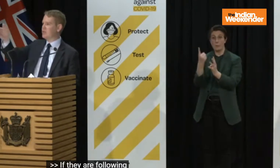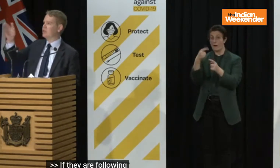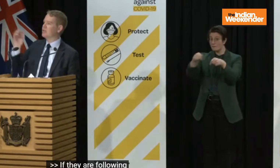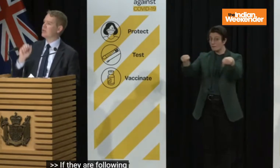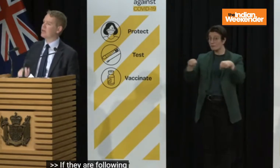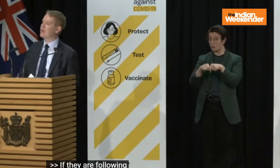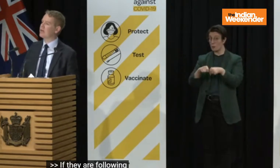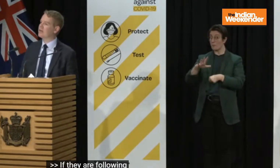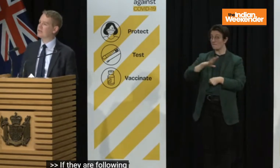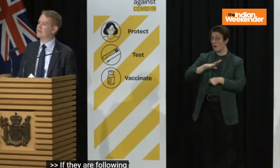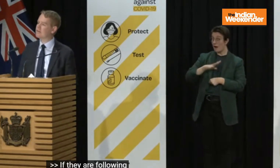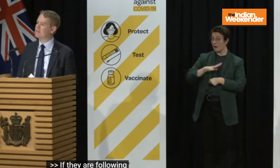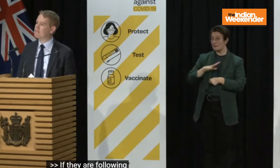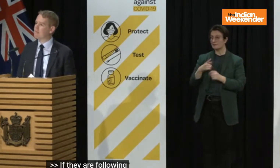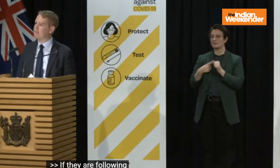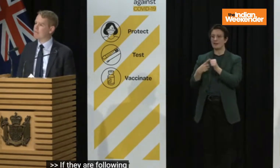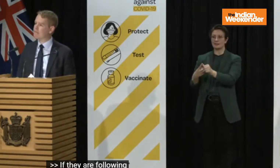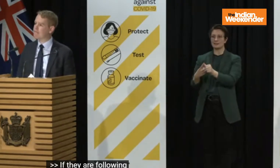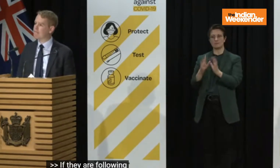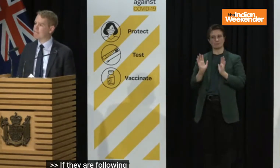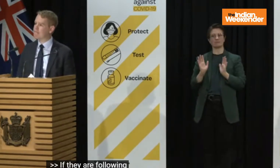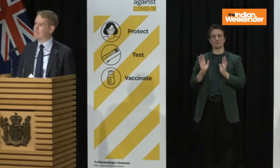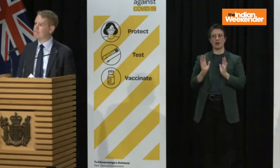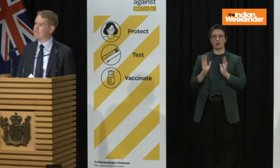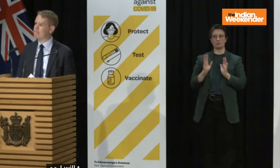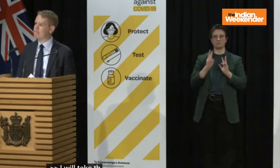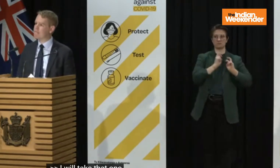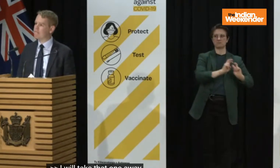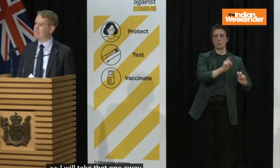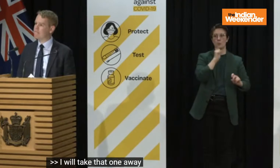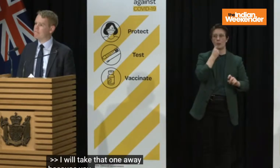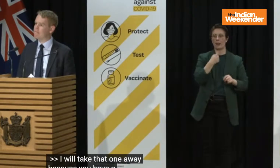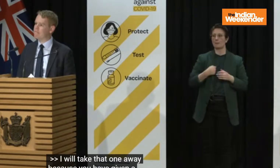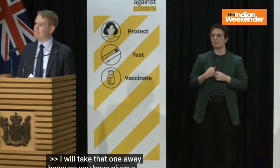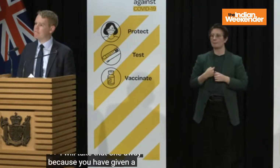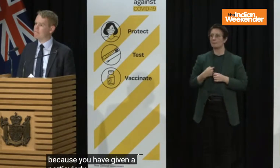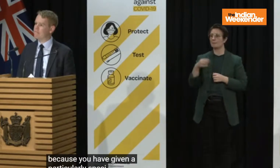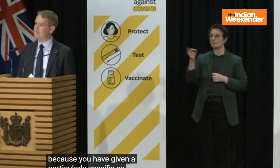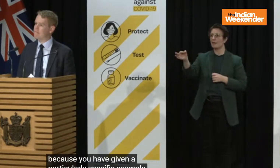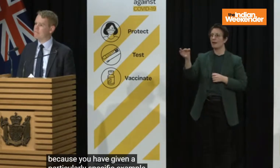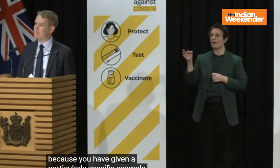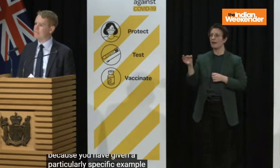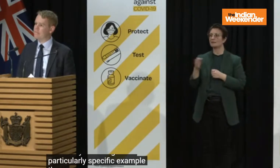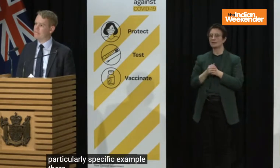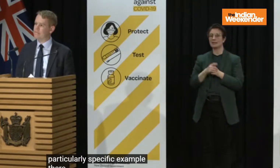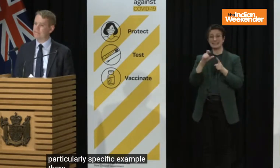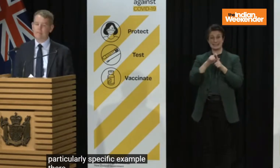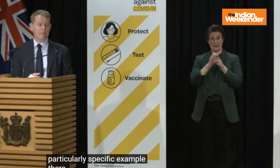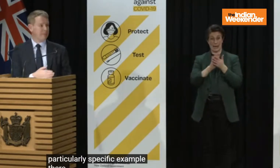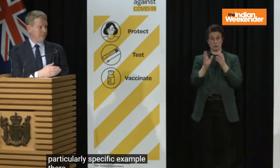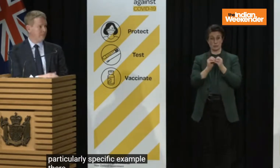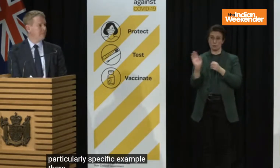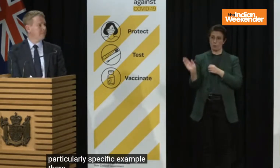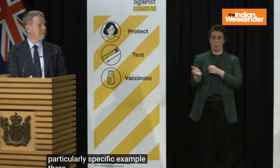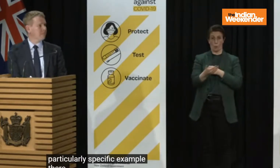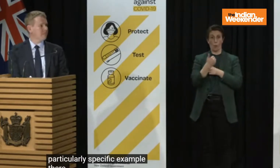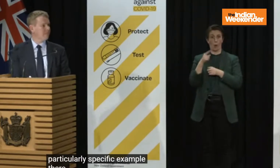and I'll come back to you. Are DHB standing down all staff after COVID exposures, including Auckland Hospital, which is now a location of interest?